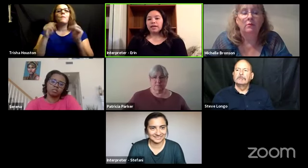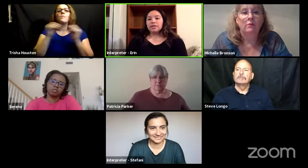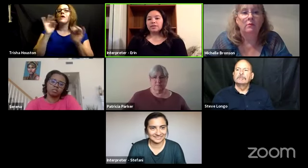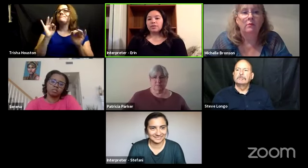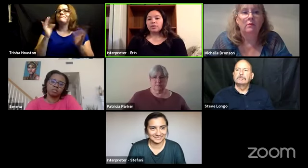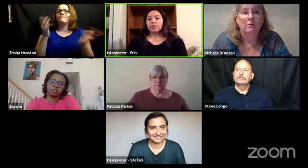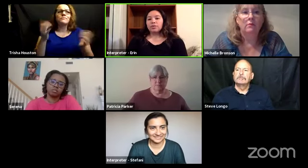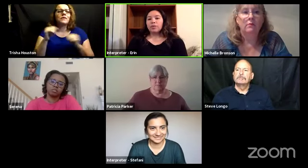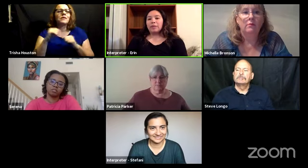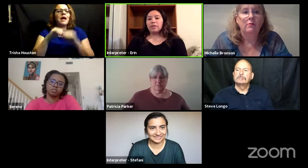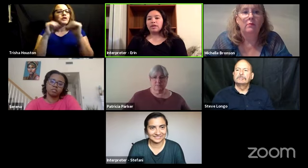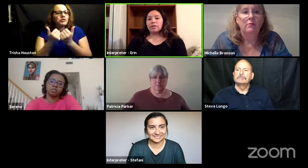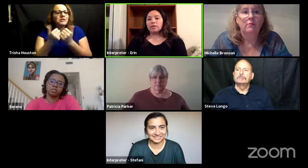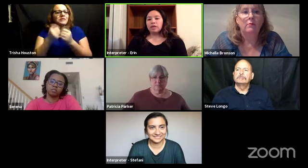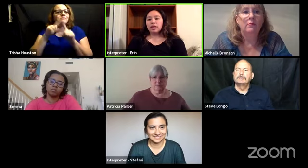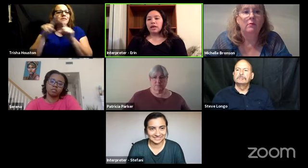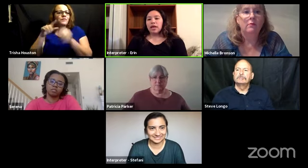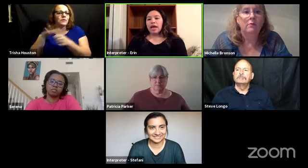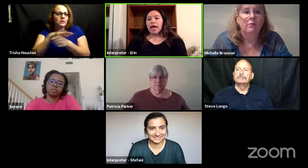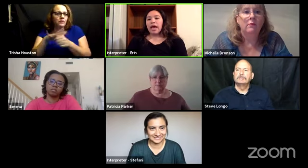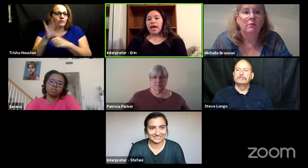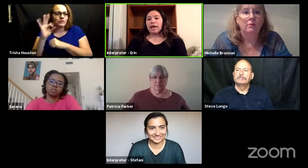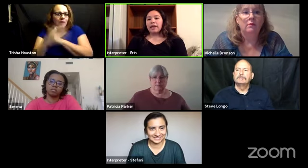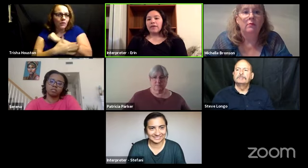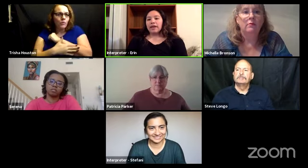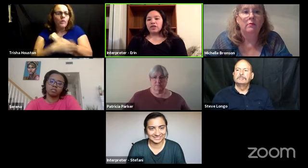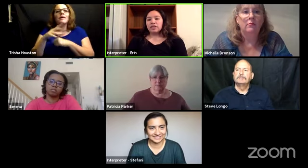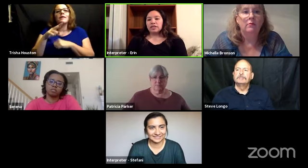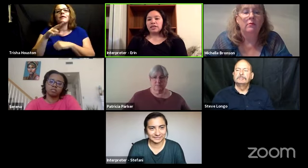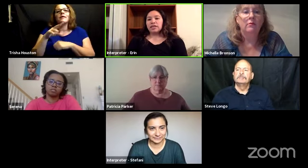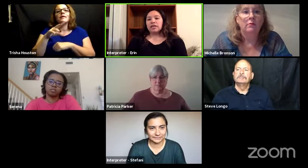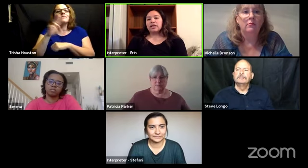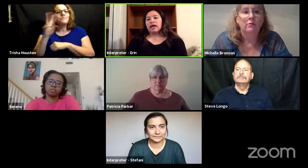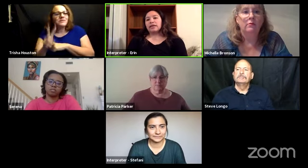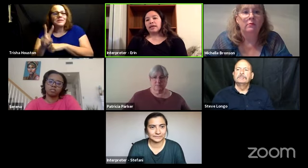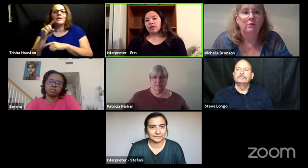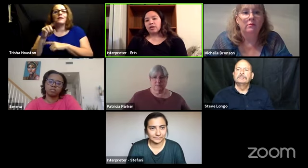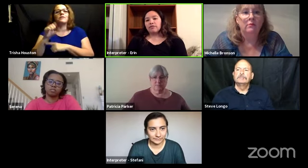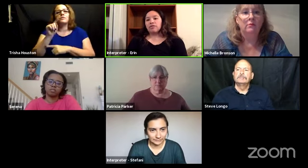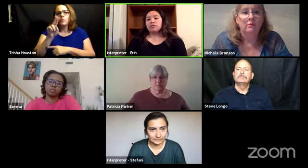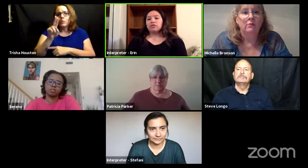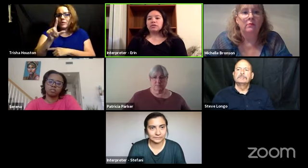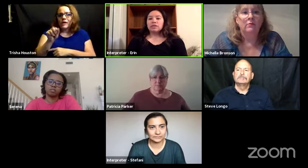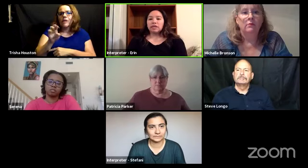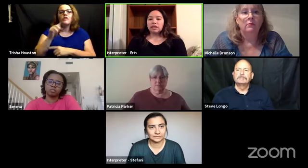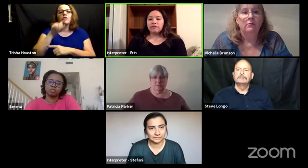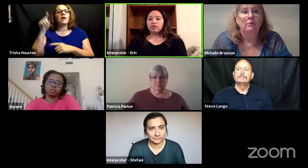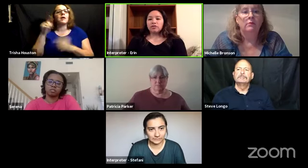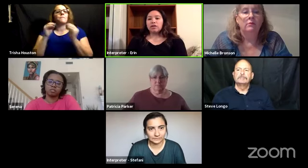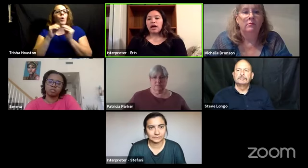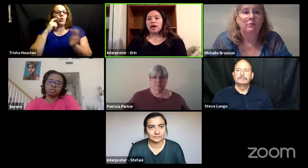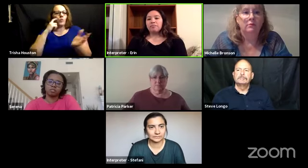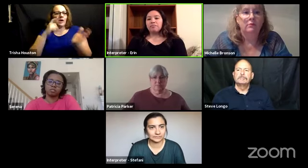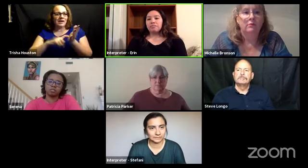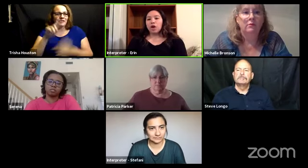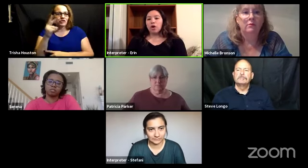because people in the community and at the agency, at the county level, city level, all throughout